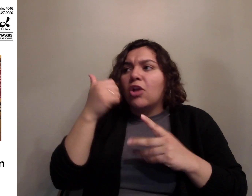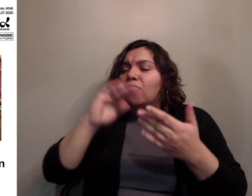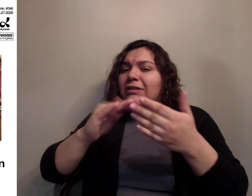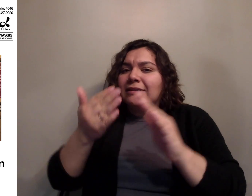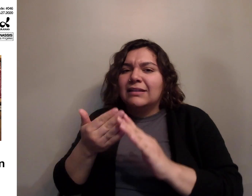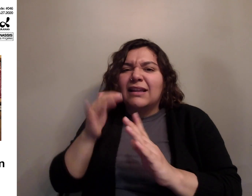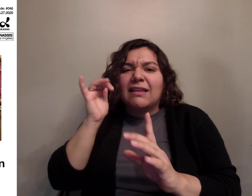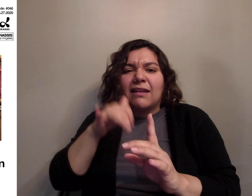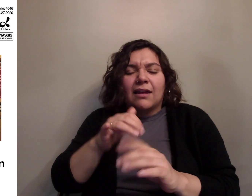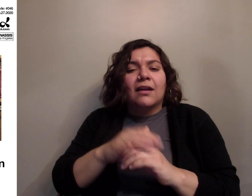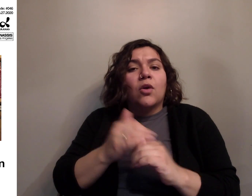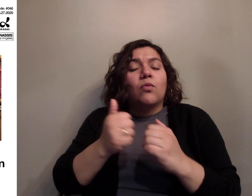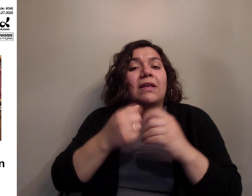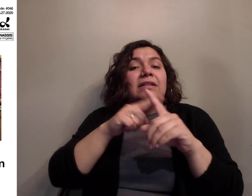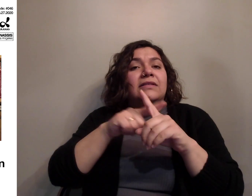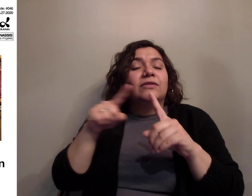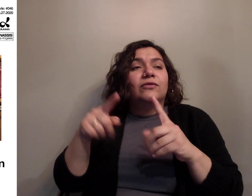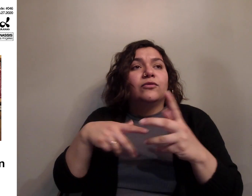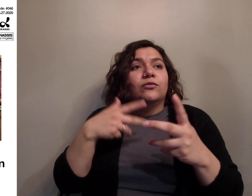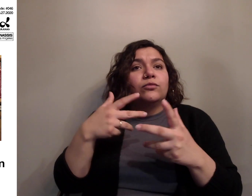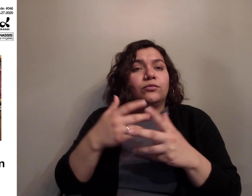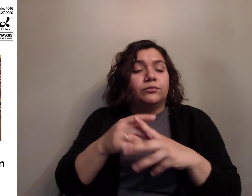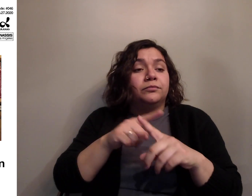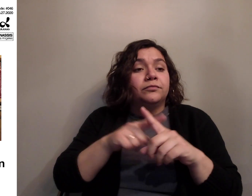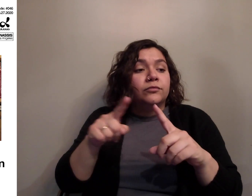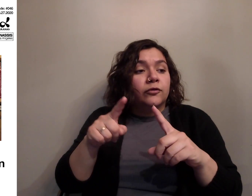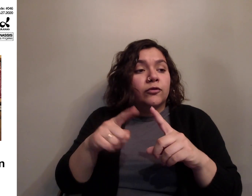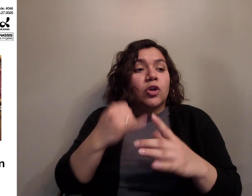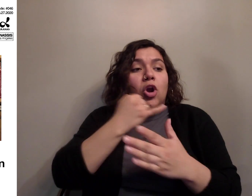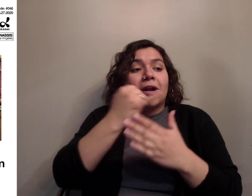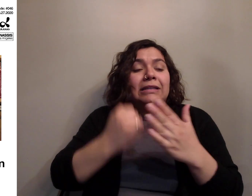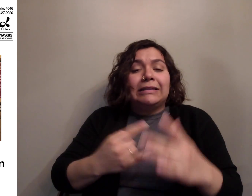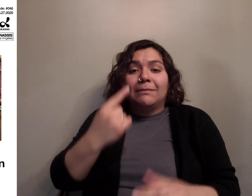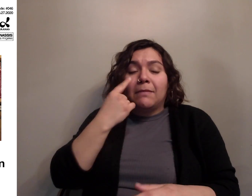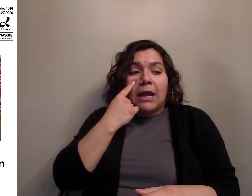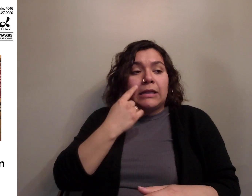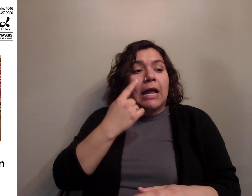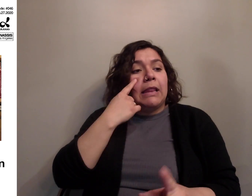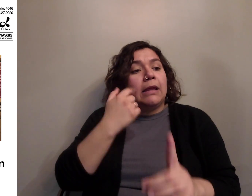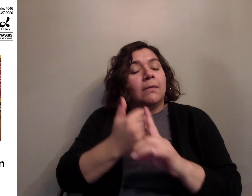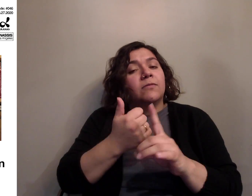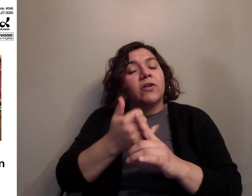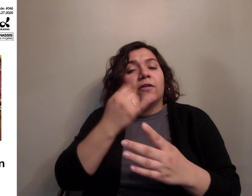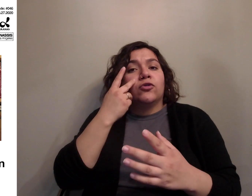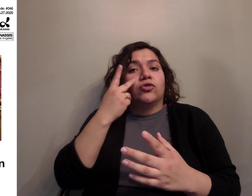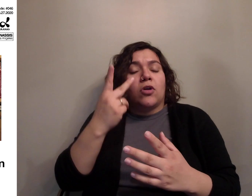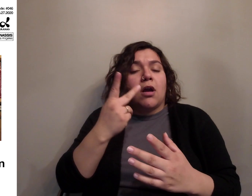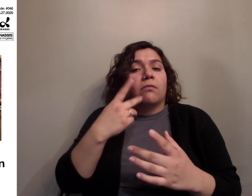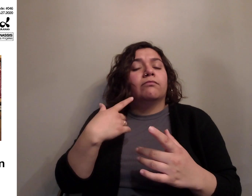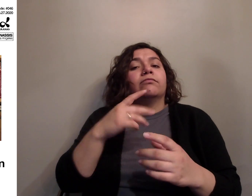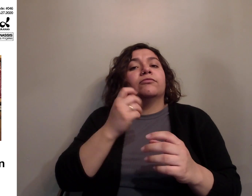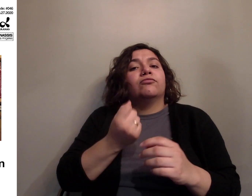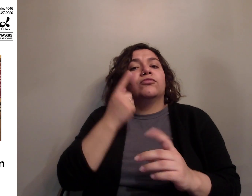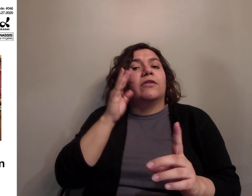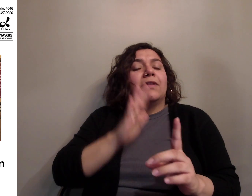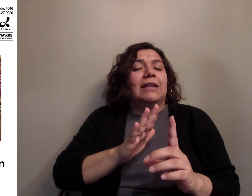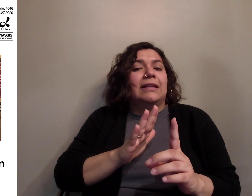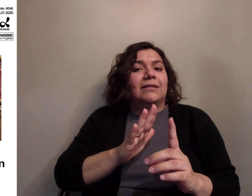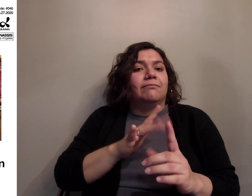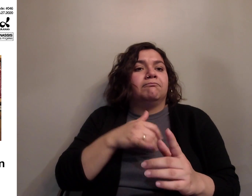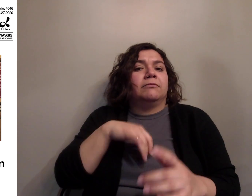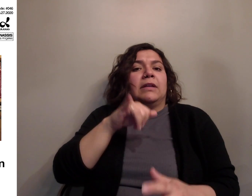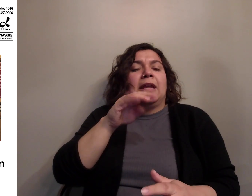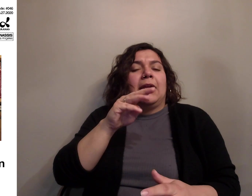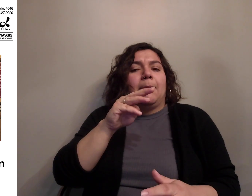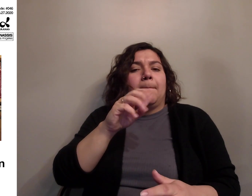in another culture, another city, with a very different artistic mind. And I think he saw there a glimpse